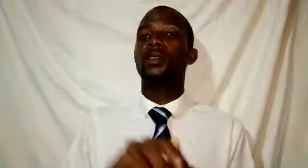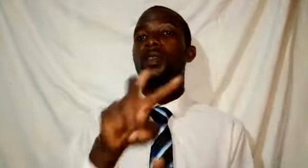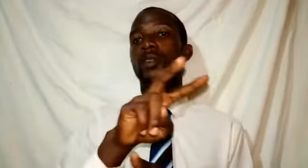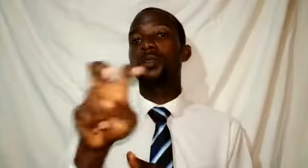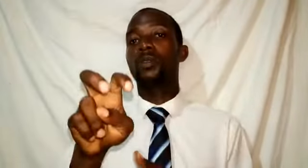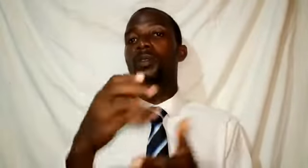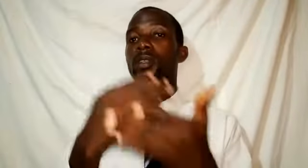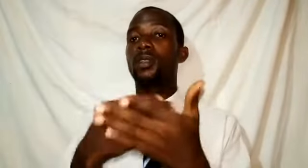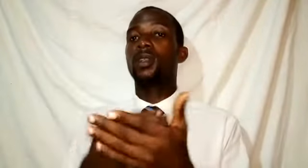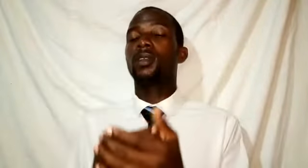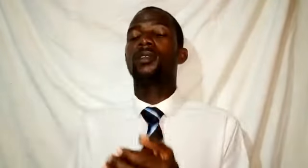4,200 naira.